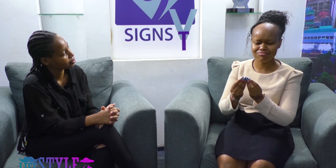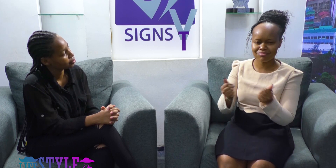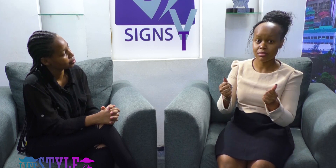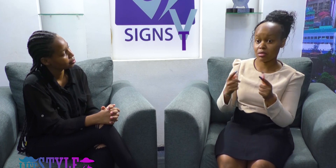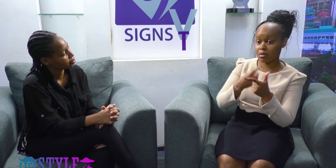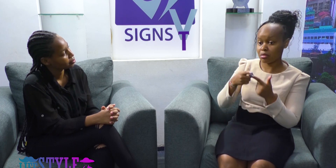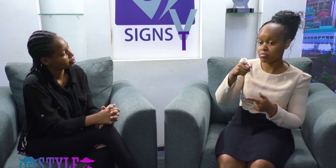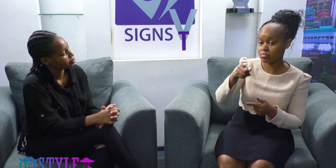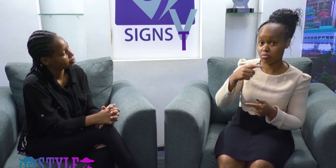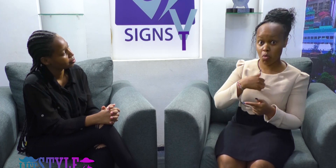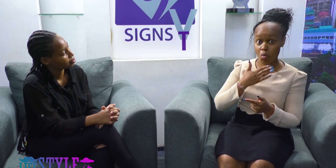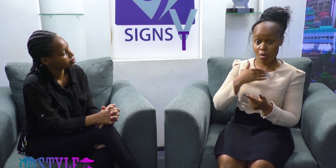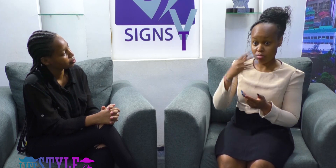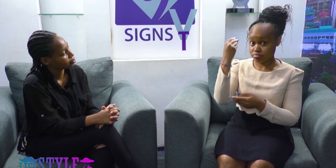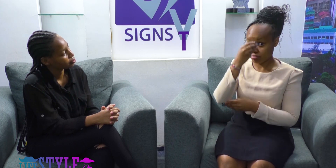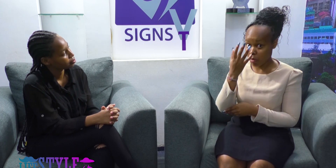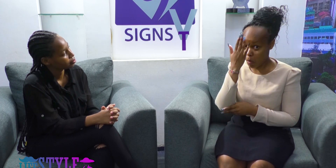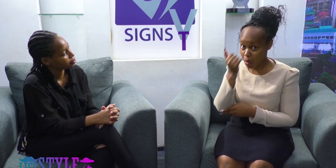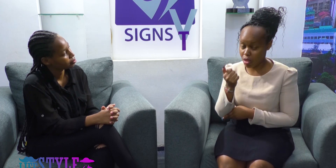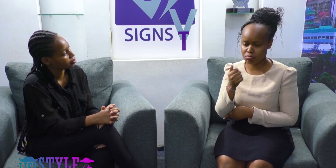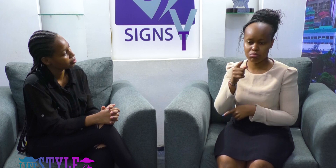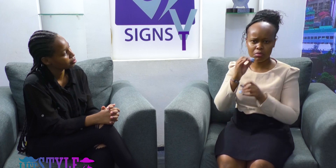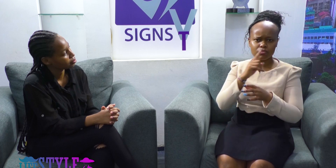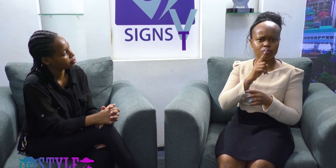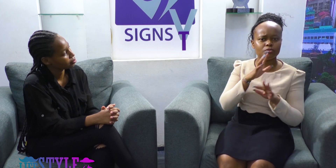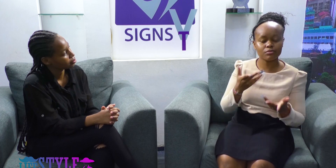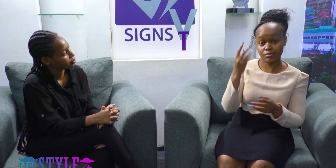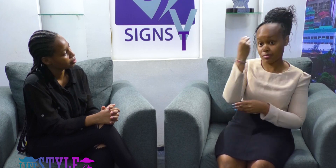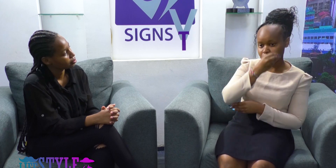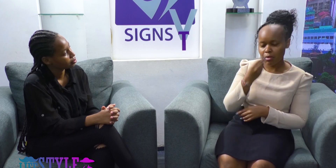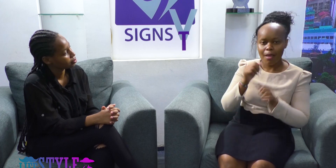in doing makeup, because I still had my skill of art.